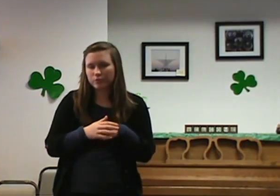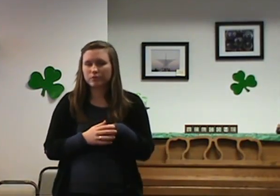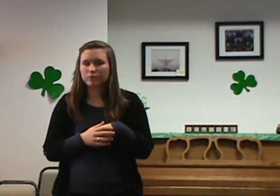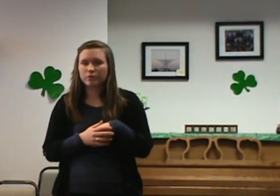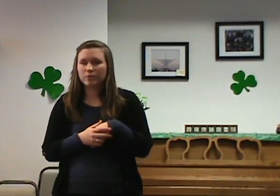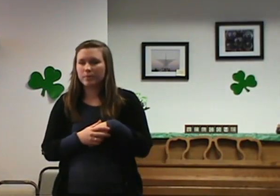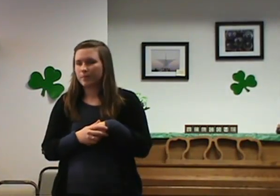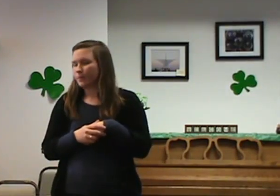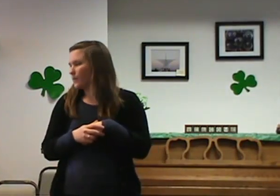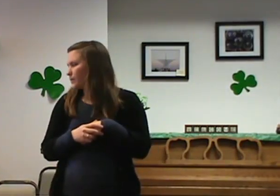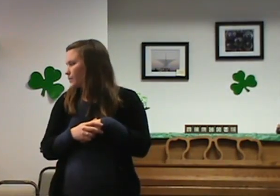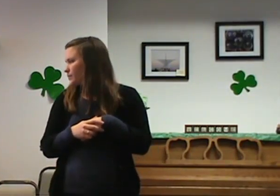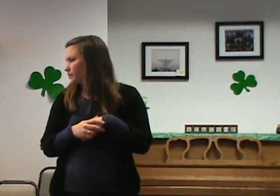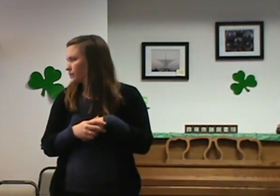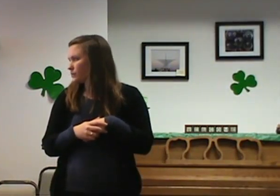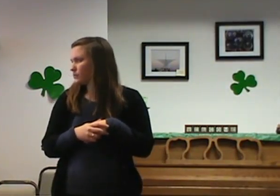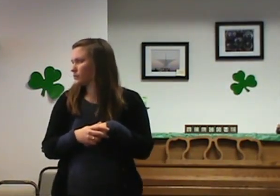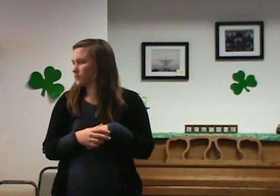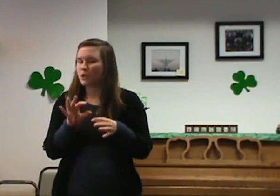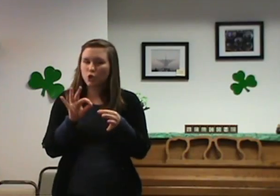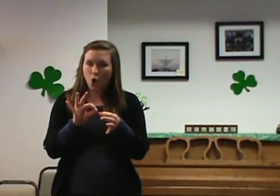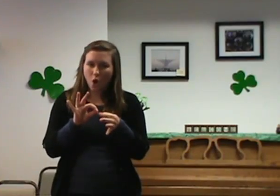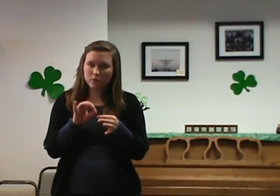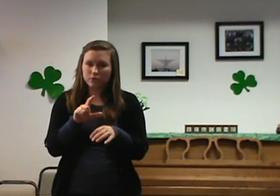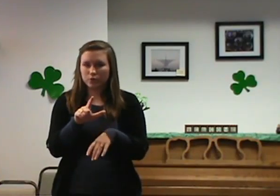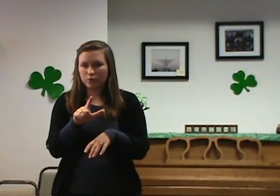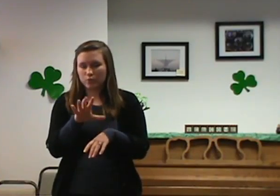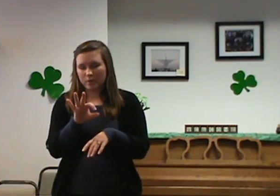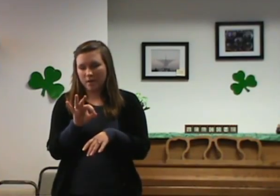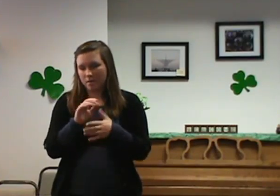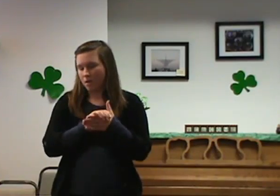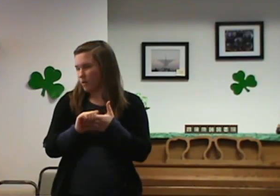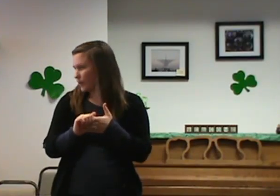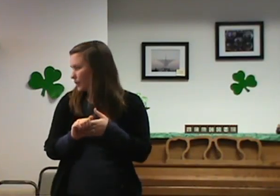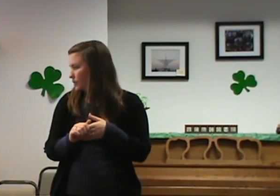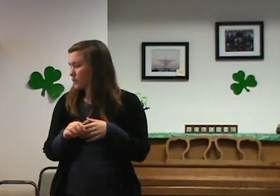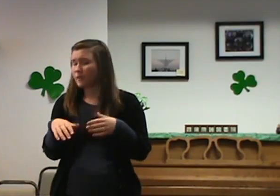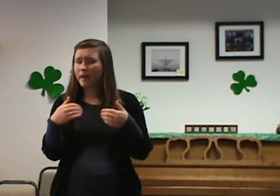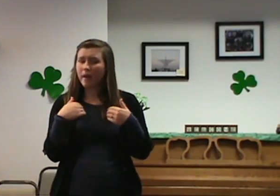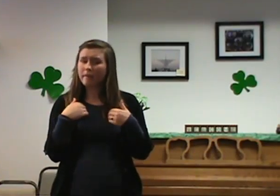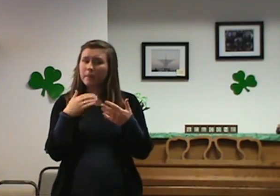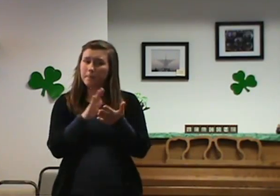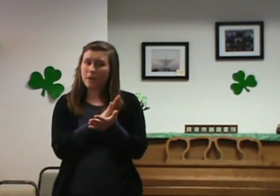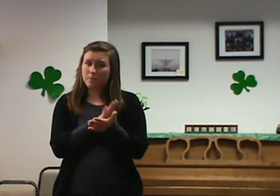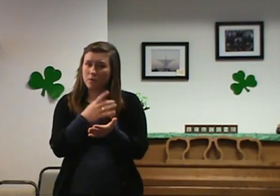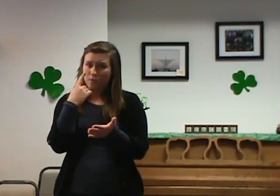I also have writing paper. Is there a tablet in this?